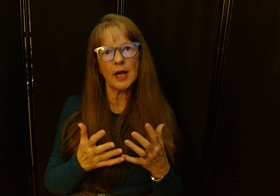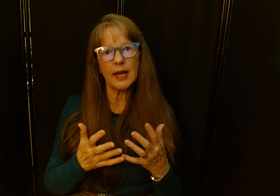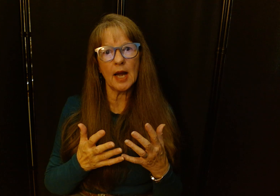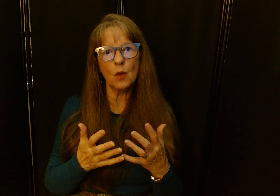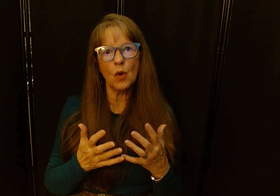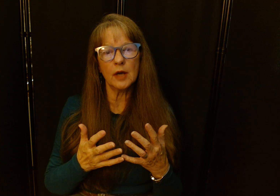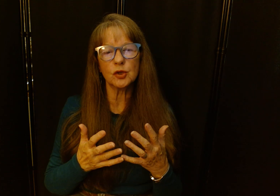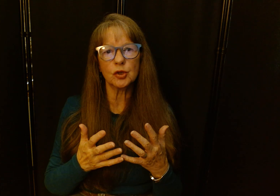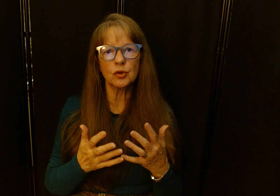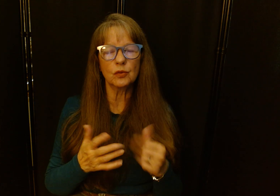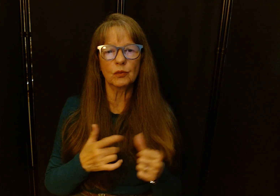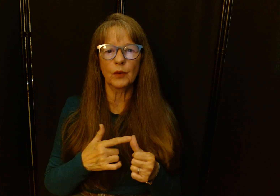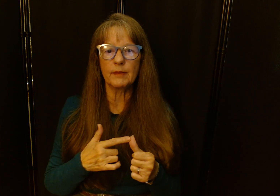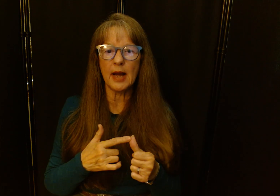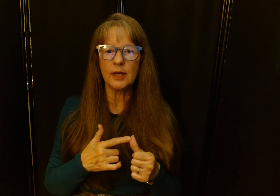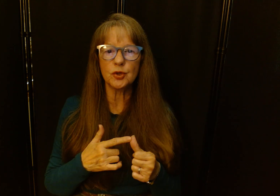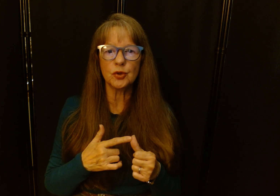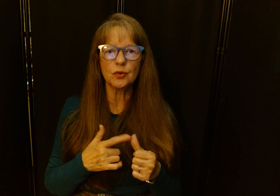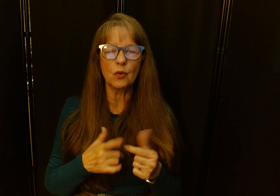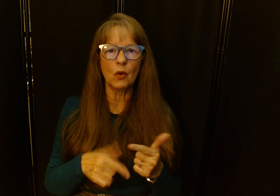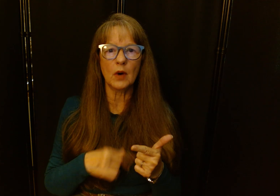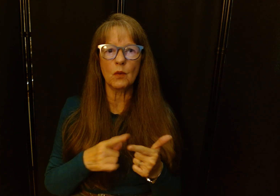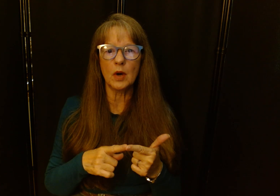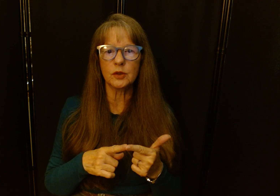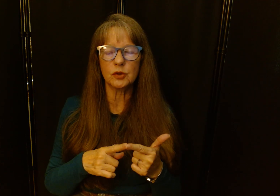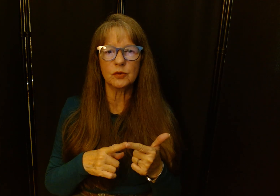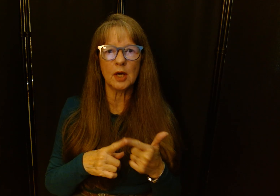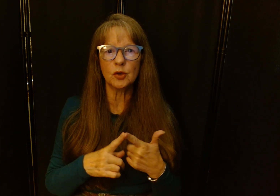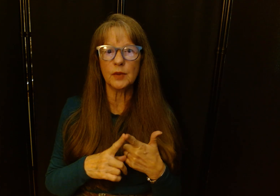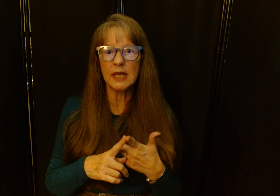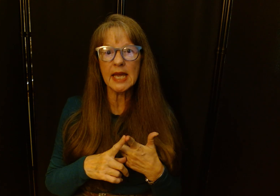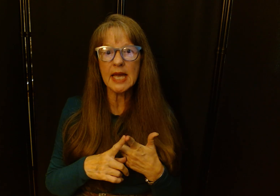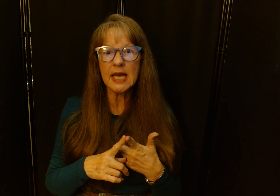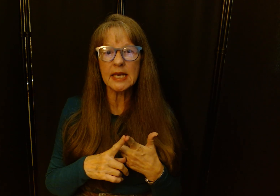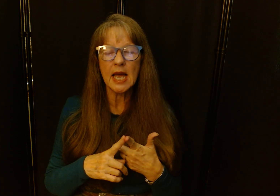I want to remind you, or I want to tell you again,